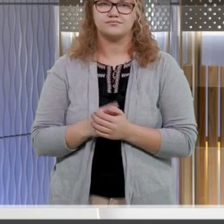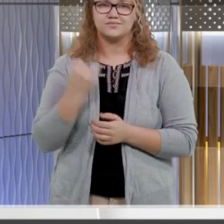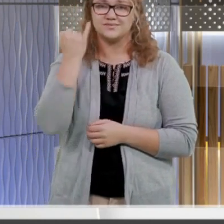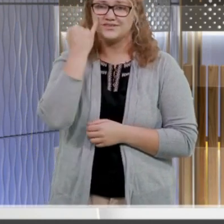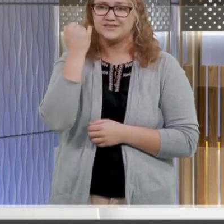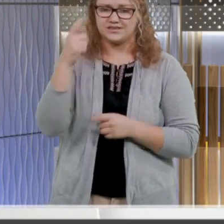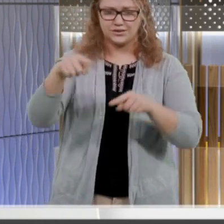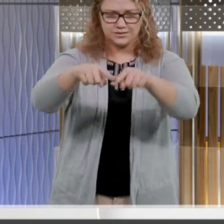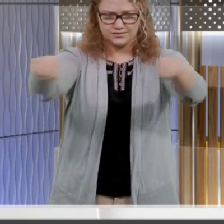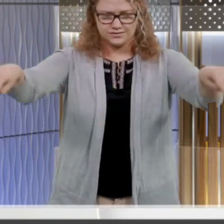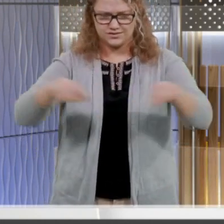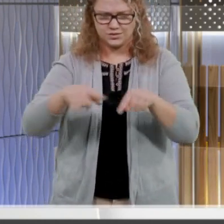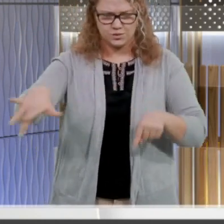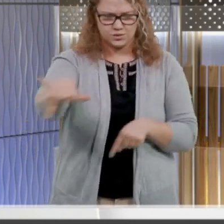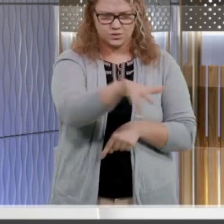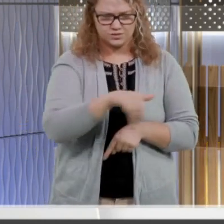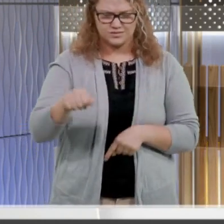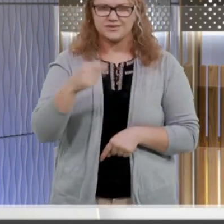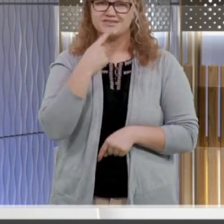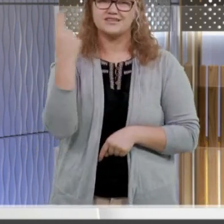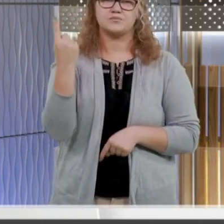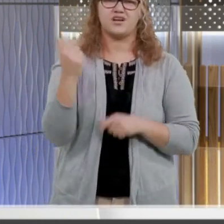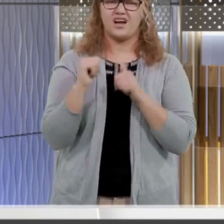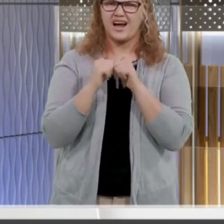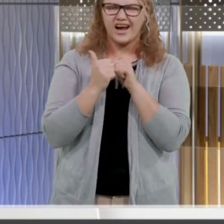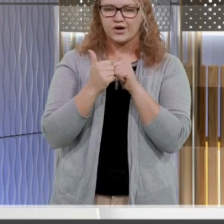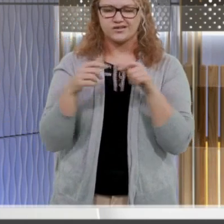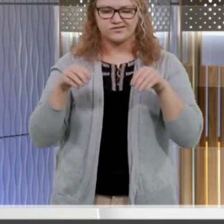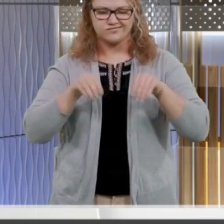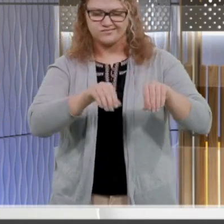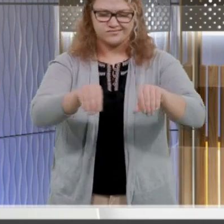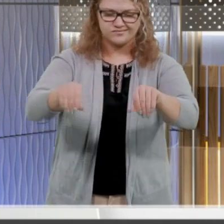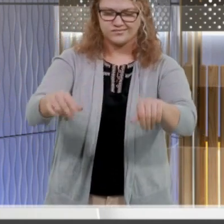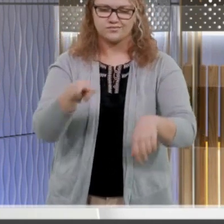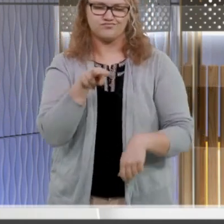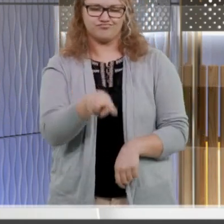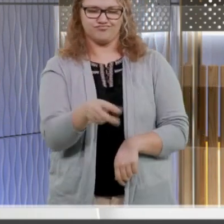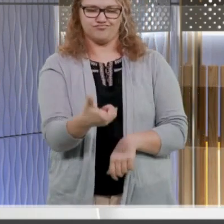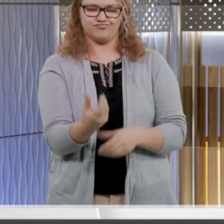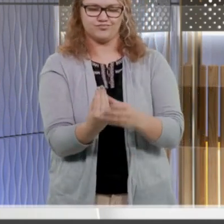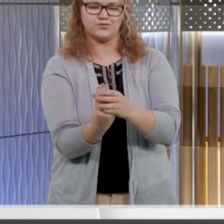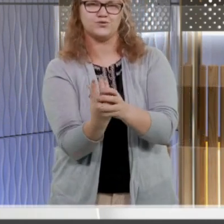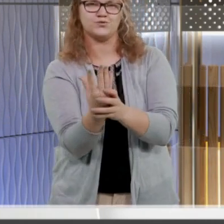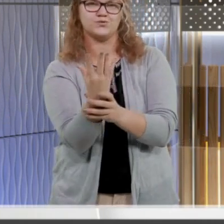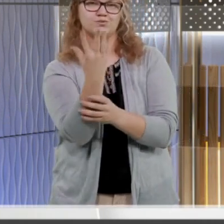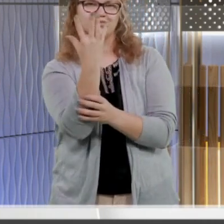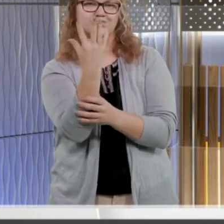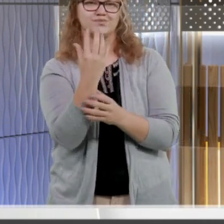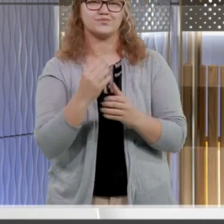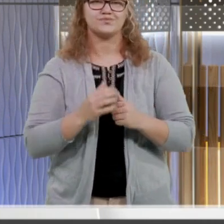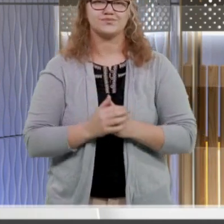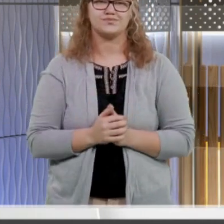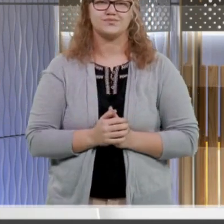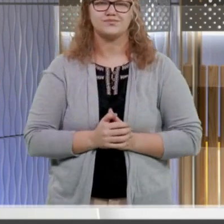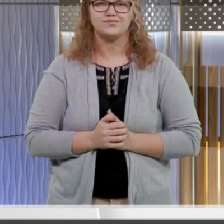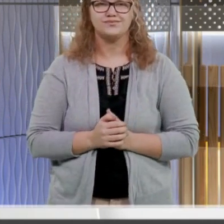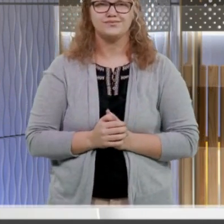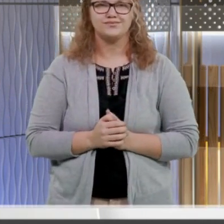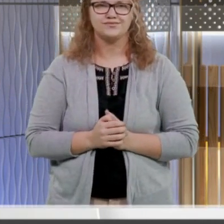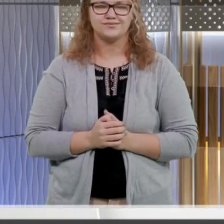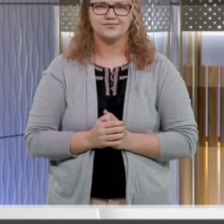If you see an empty lot, say something by planting a seed and watching it bloom.